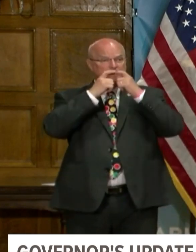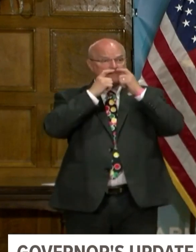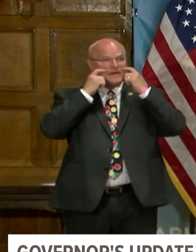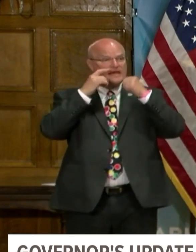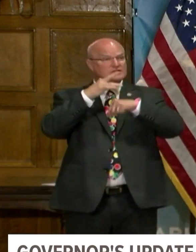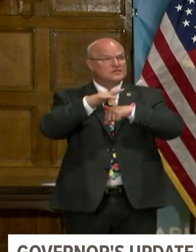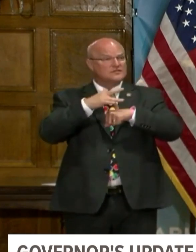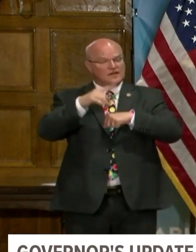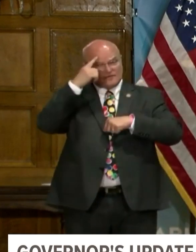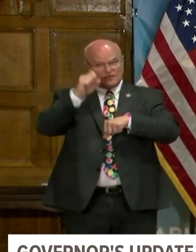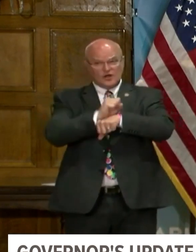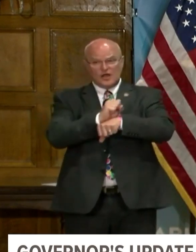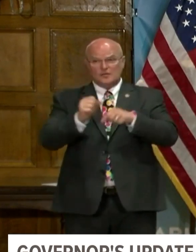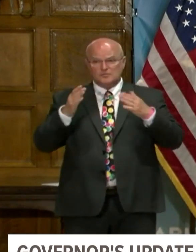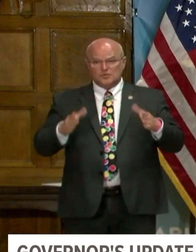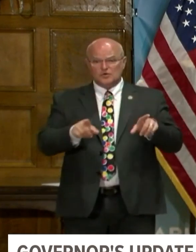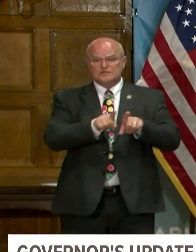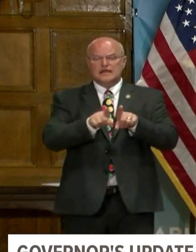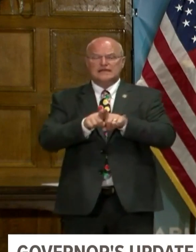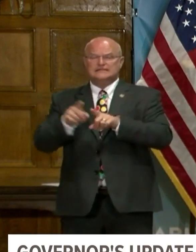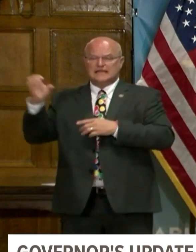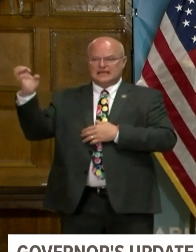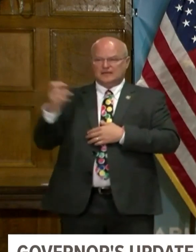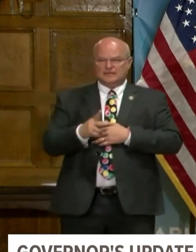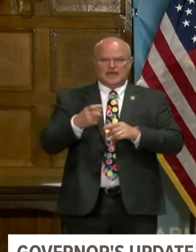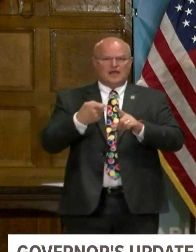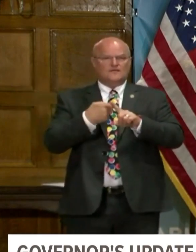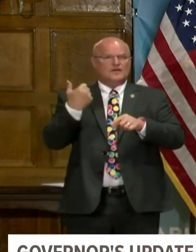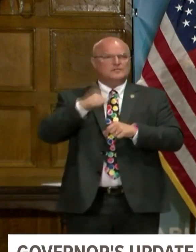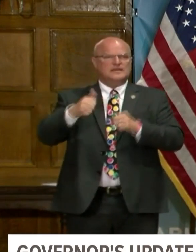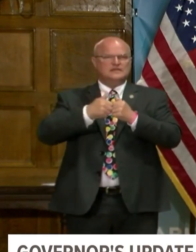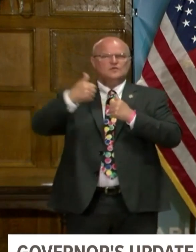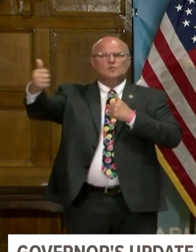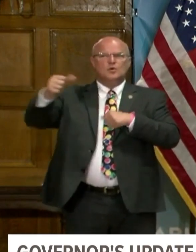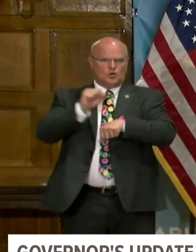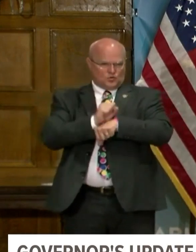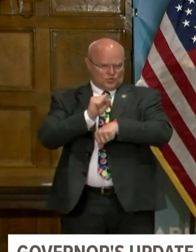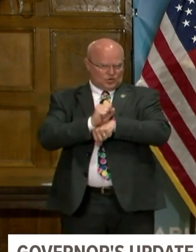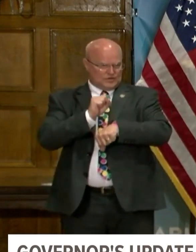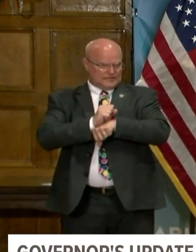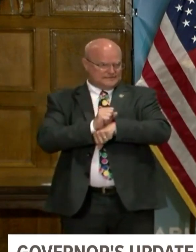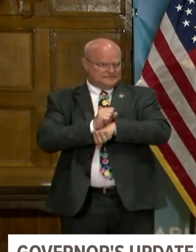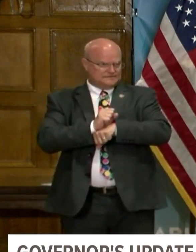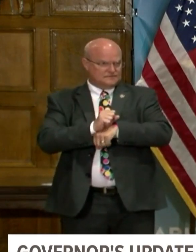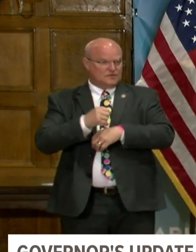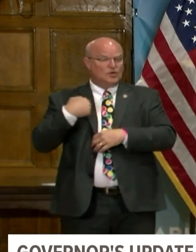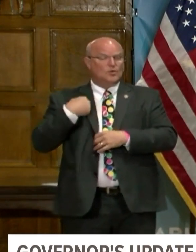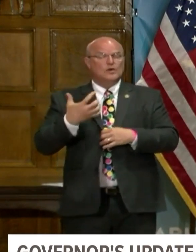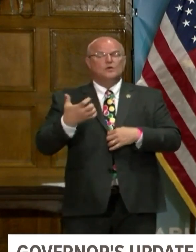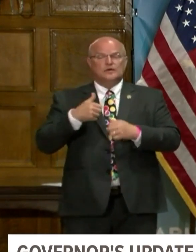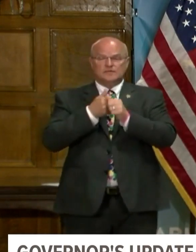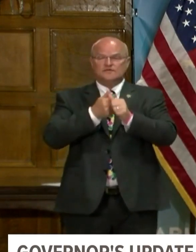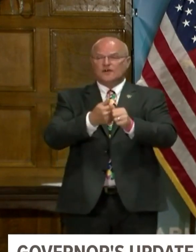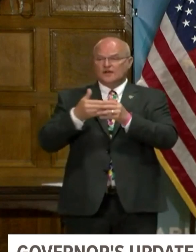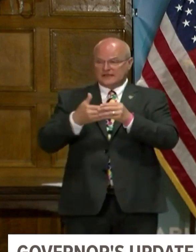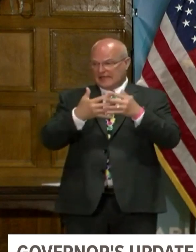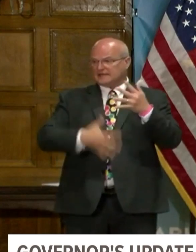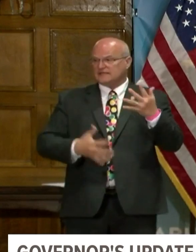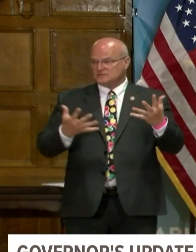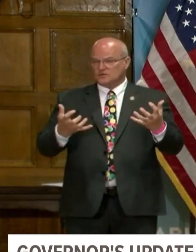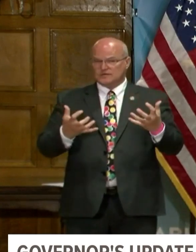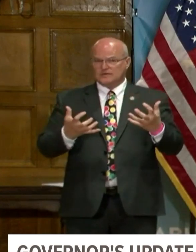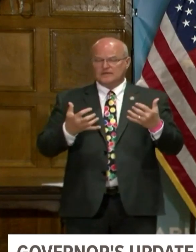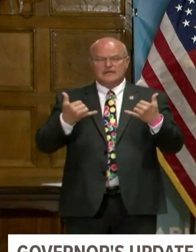masks are available to our employees as they return from any remote work. we do want them to follow those